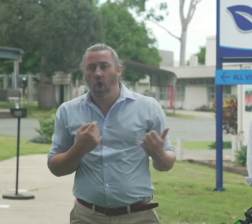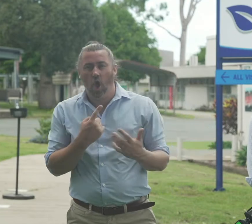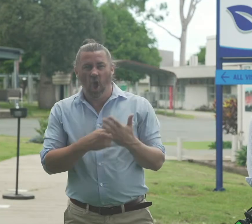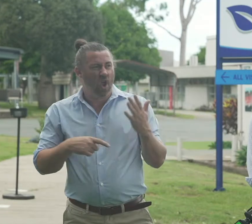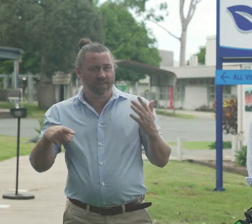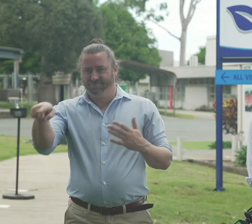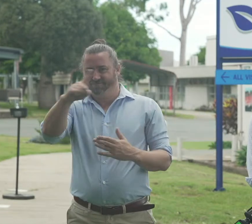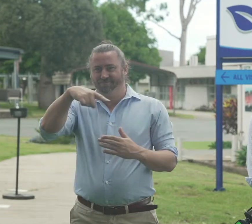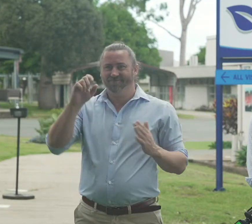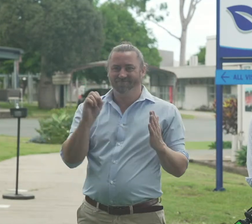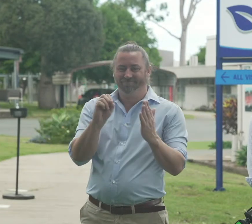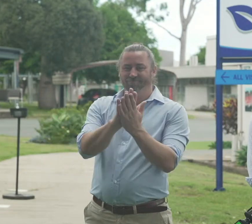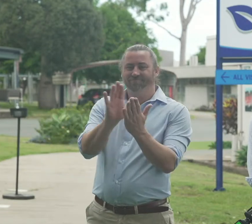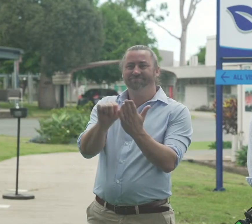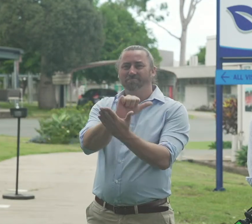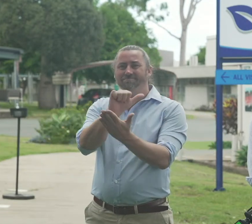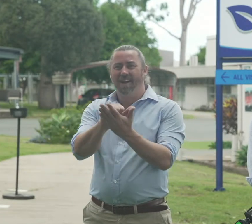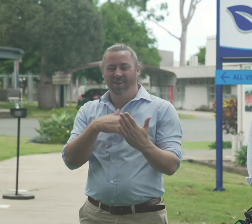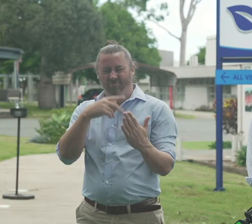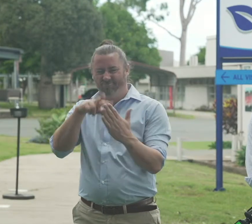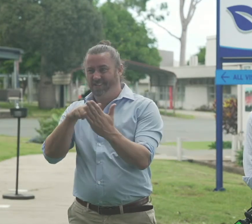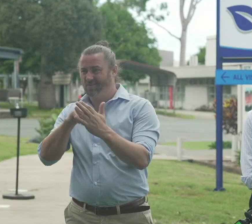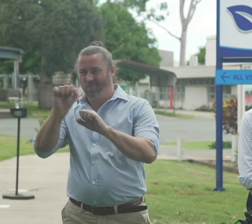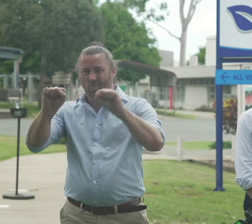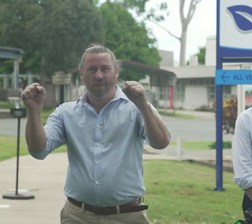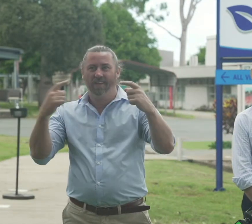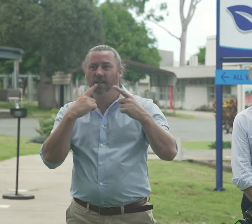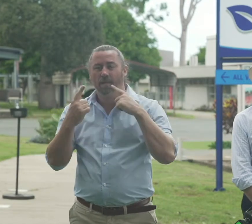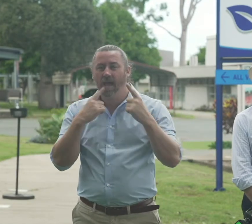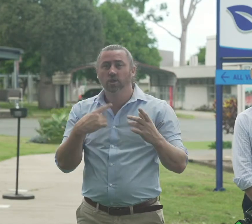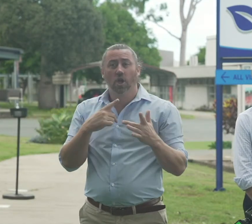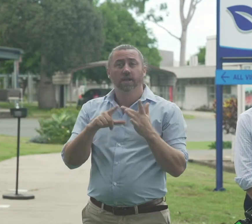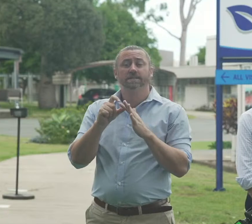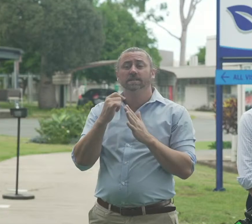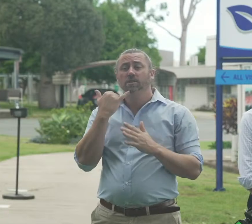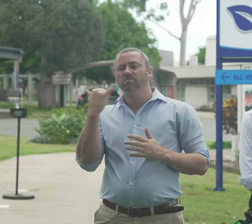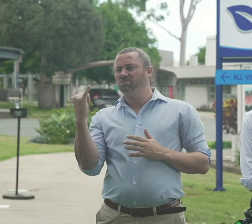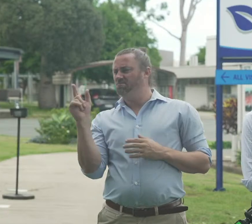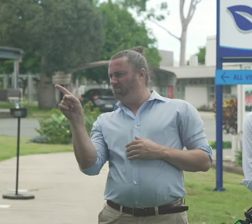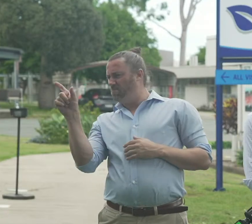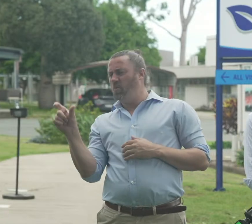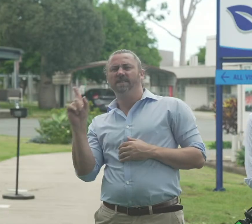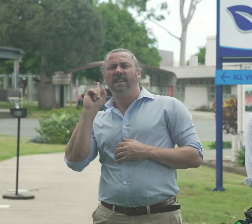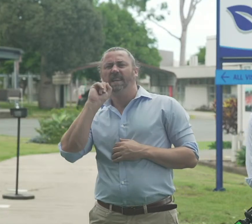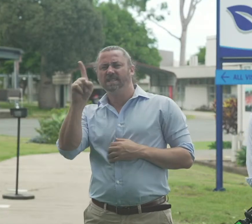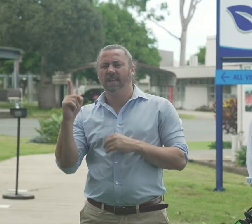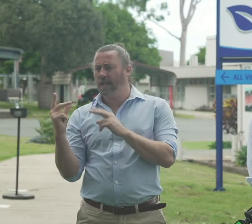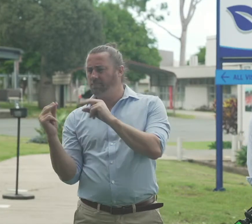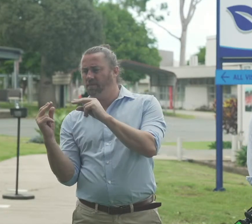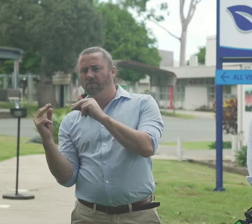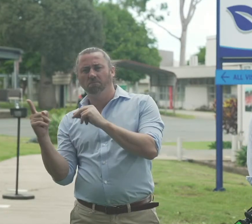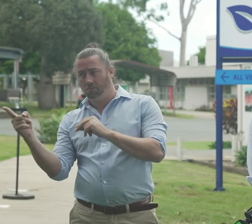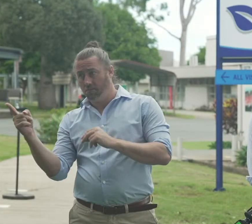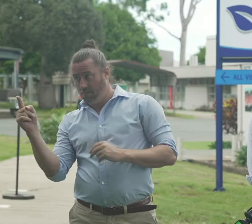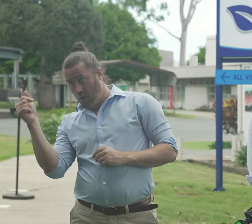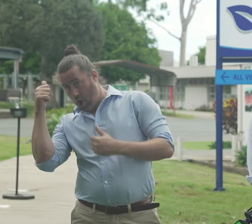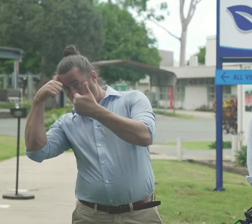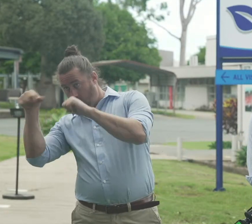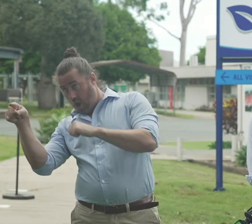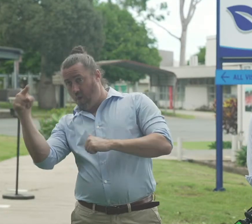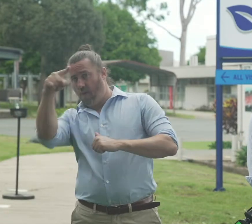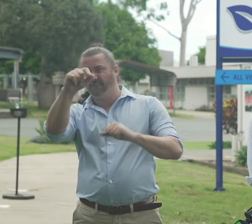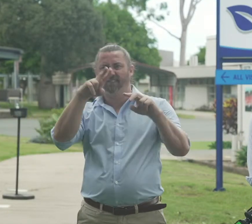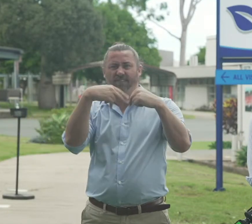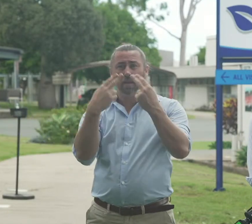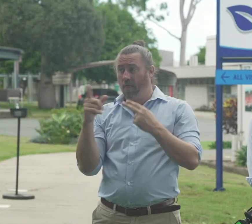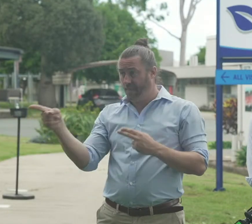been reported publicly. I spoke to someone yesterday who was a relative of people in that facility, and they were